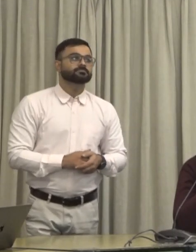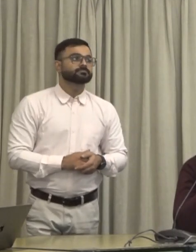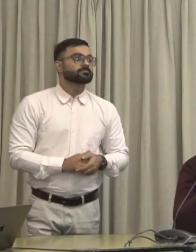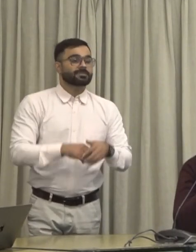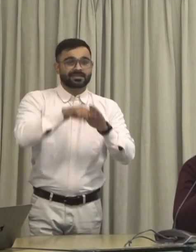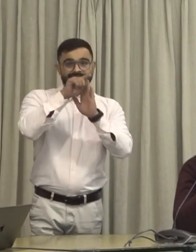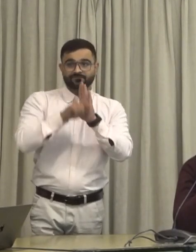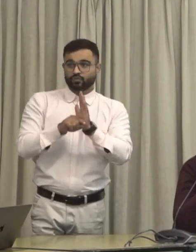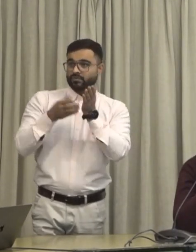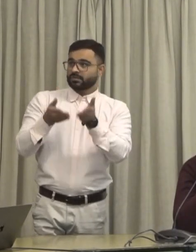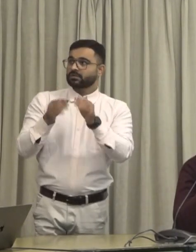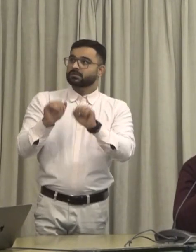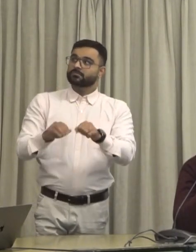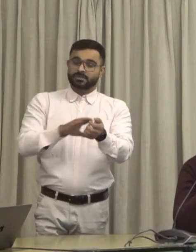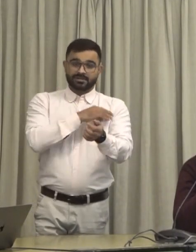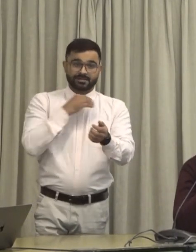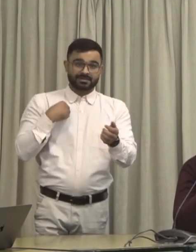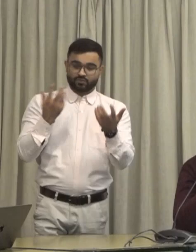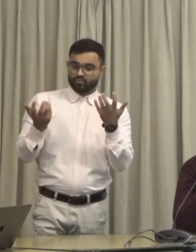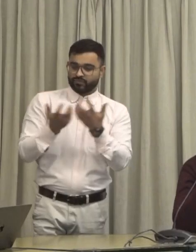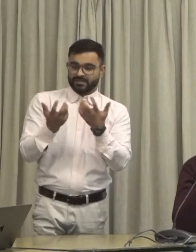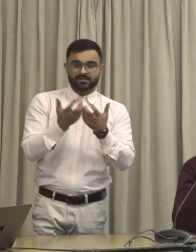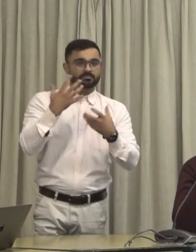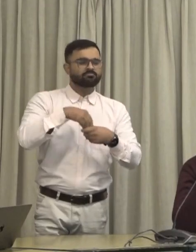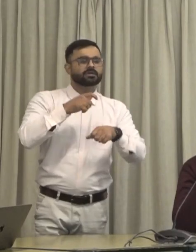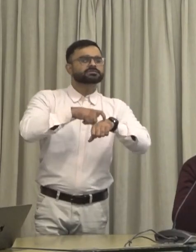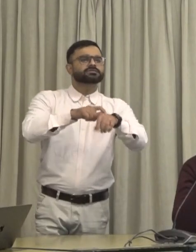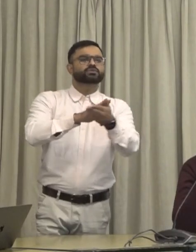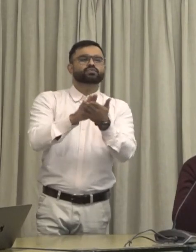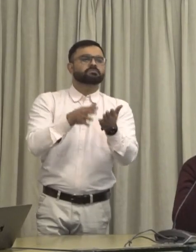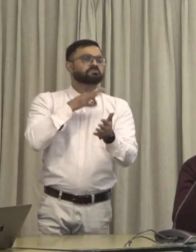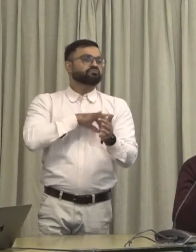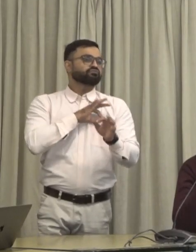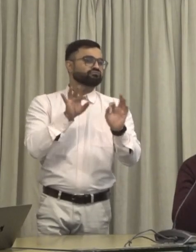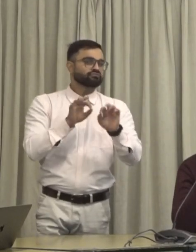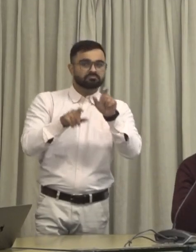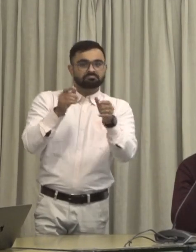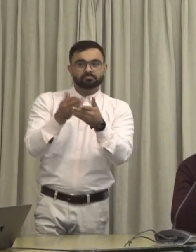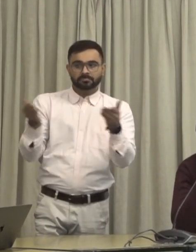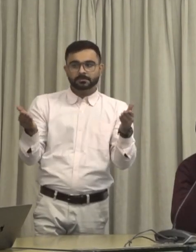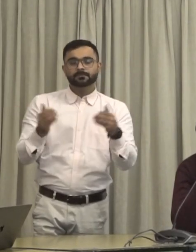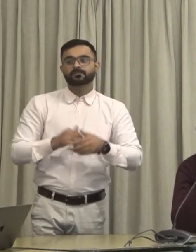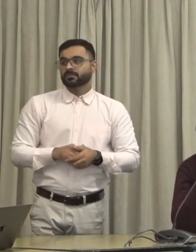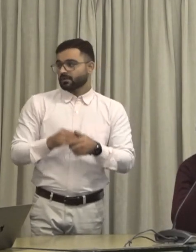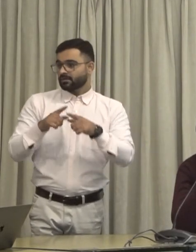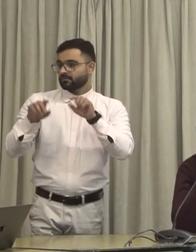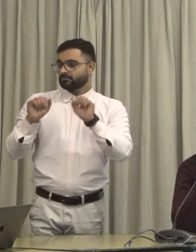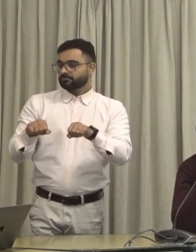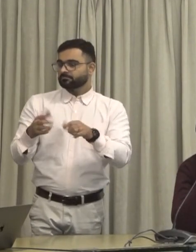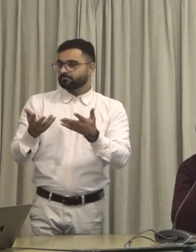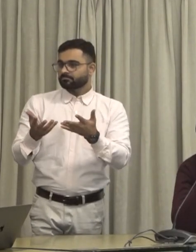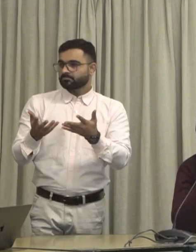the principle here being that medical interventions can sometimes not be beneficial for people, and it is